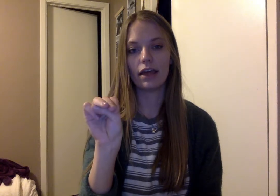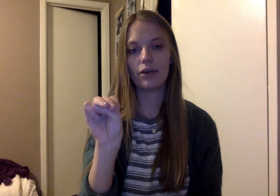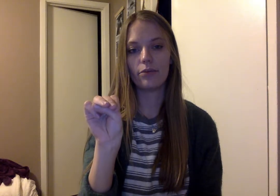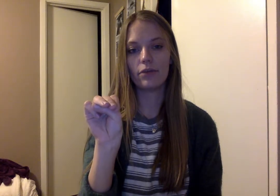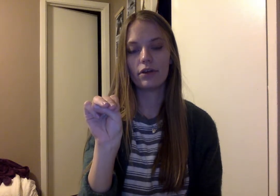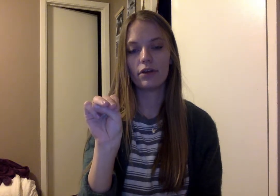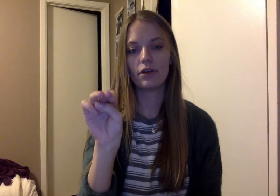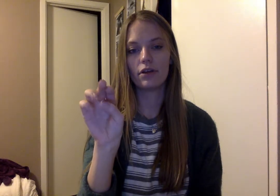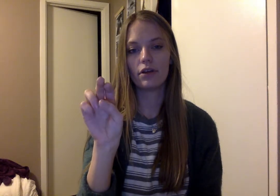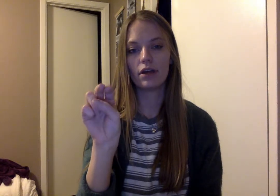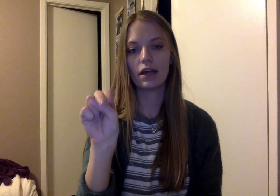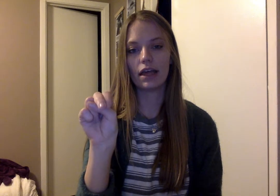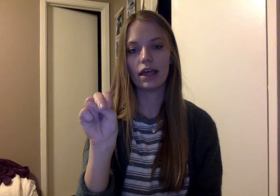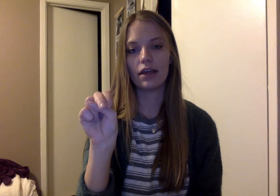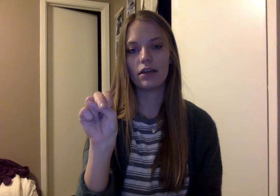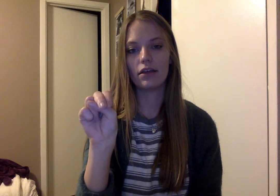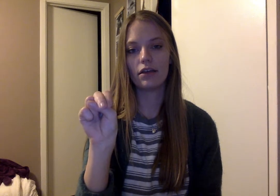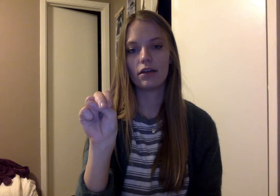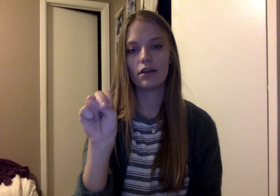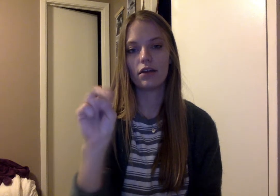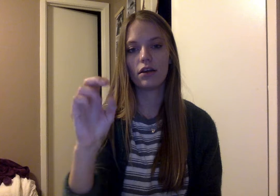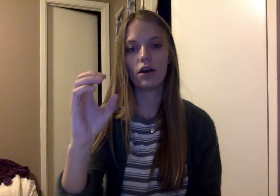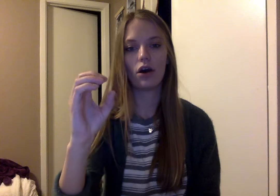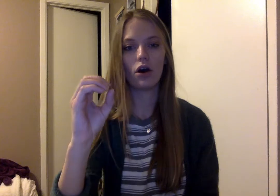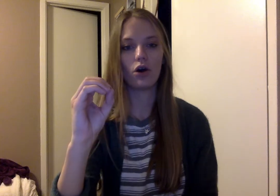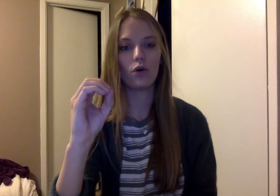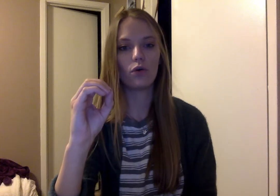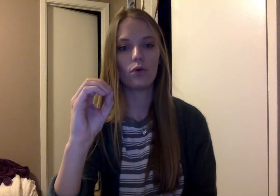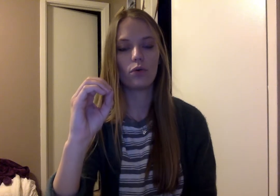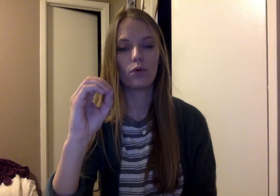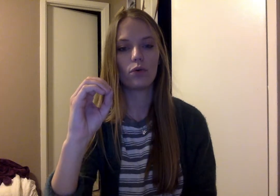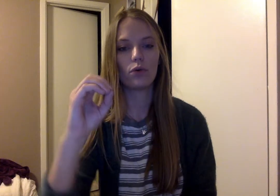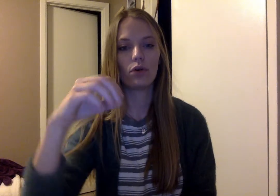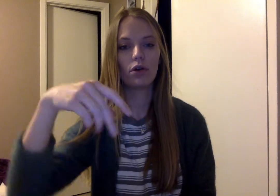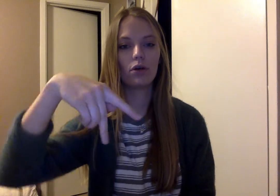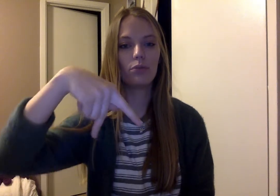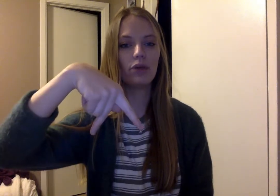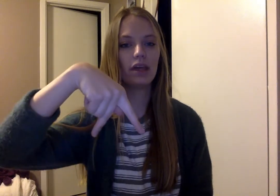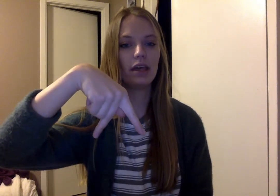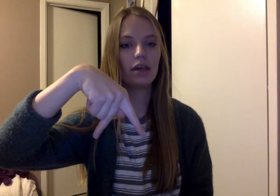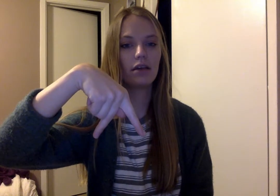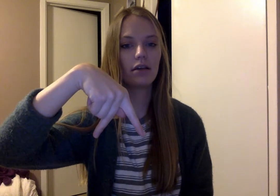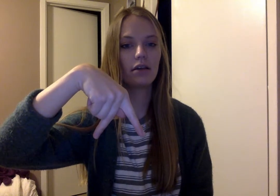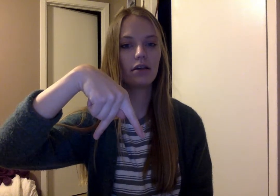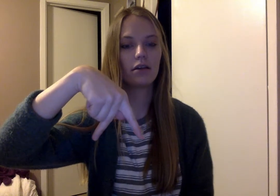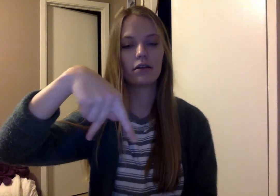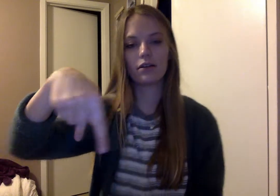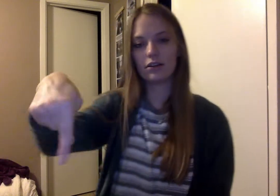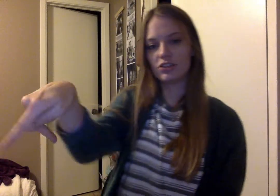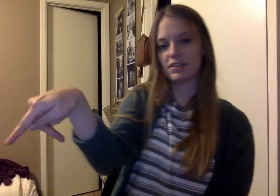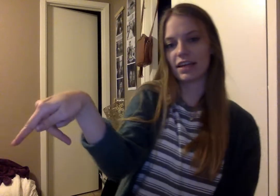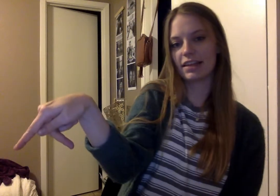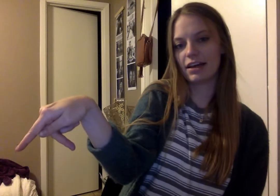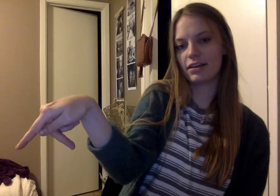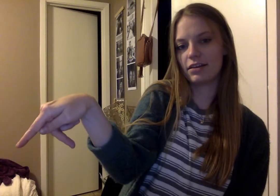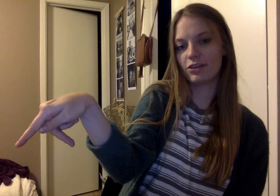M, N, O, P, just like that. The